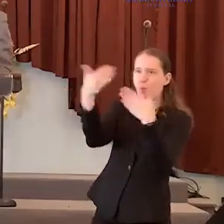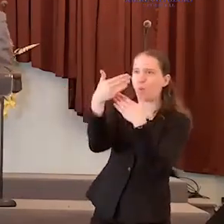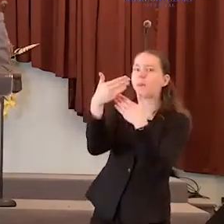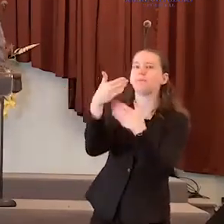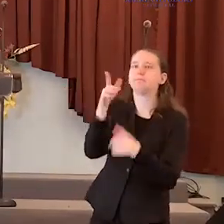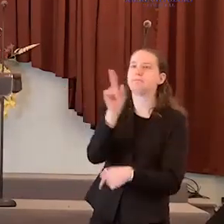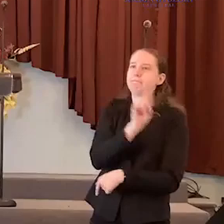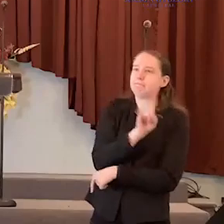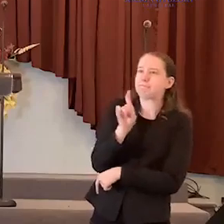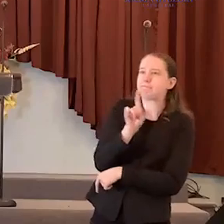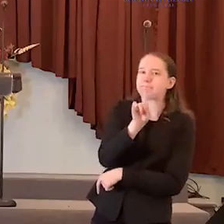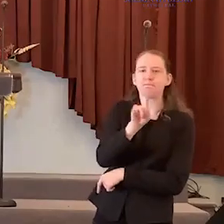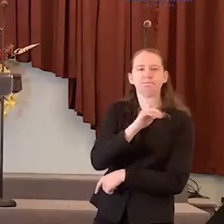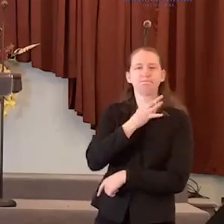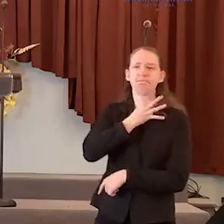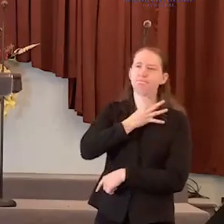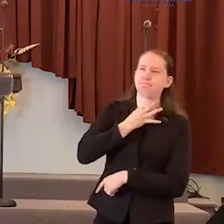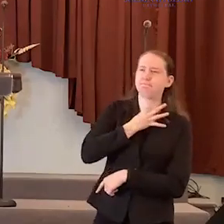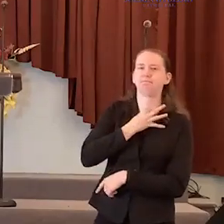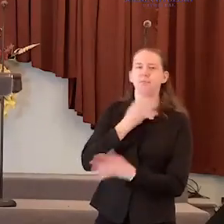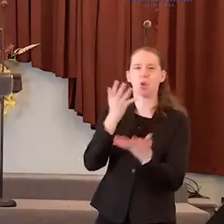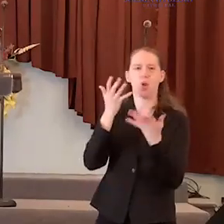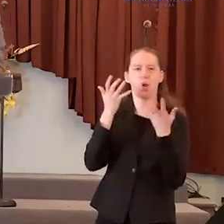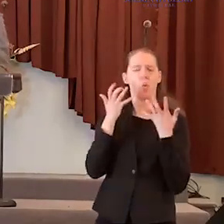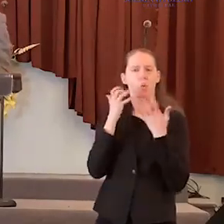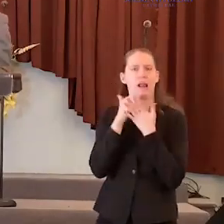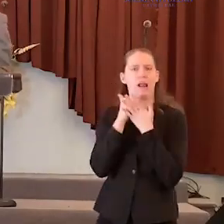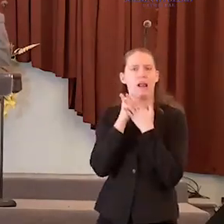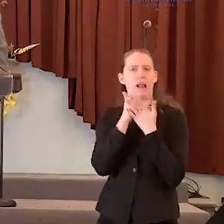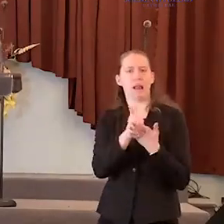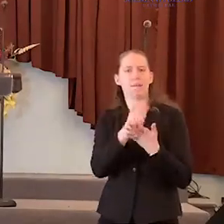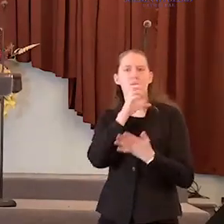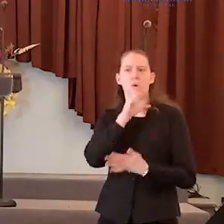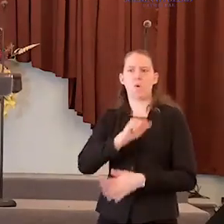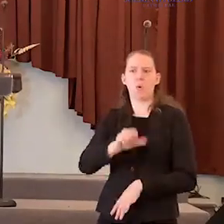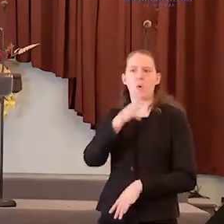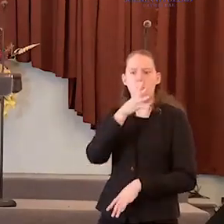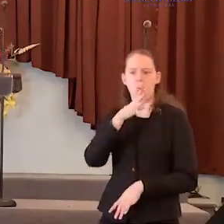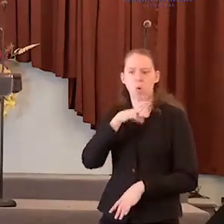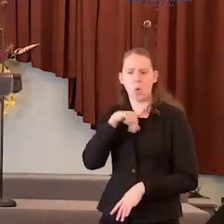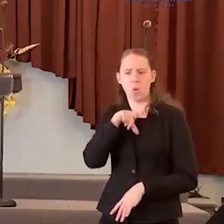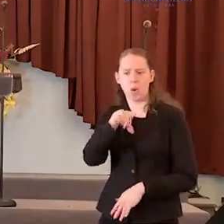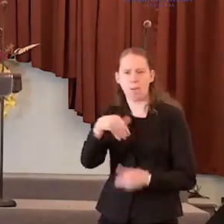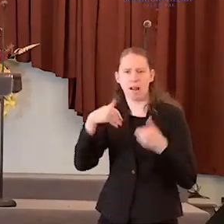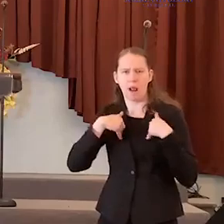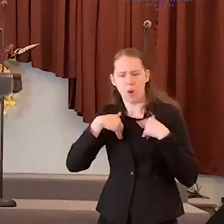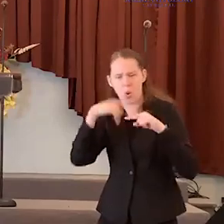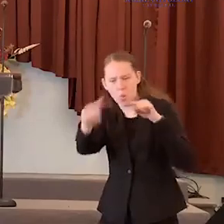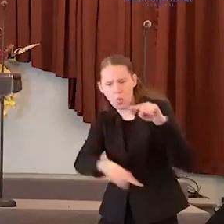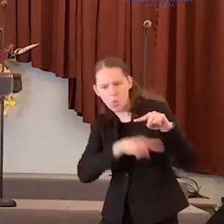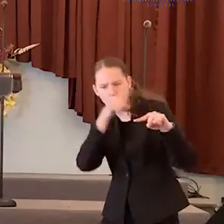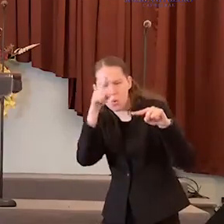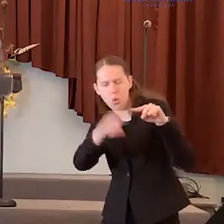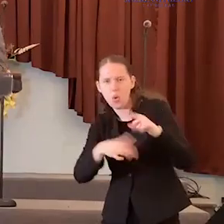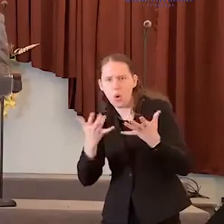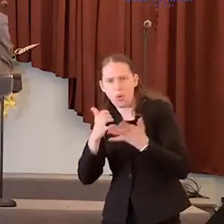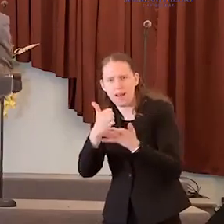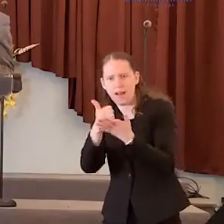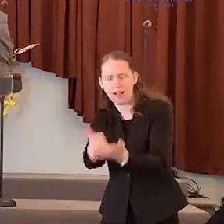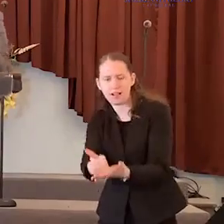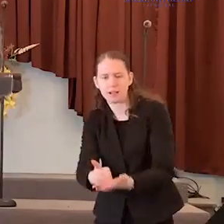towers. Curious, she wanted to help an old woman bent over a spinning wheel.